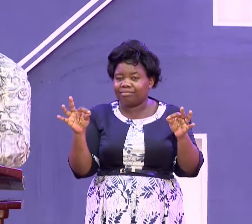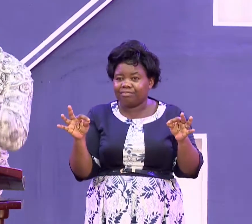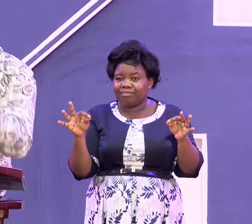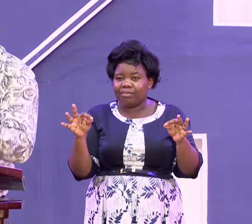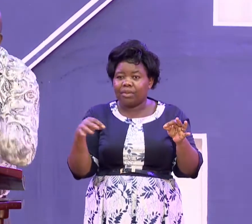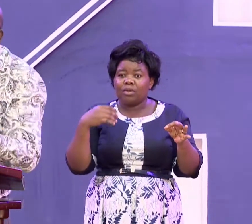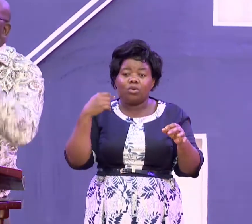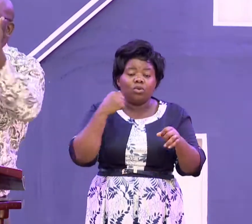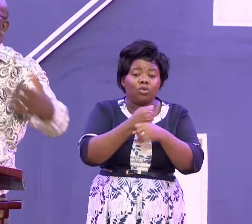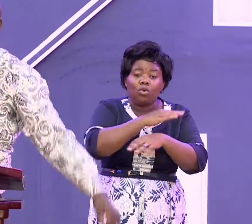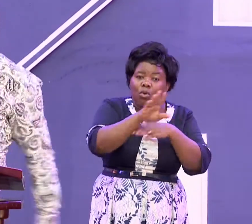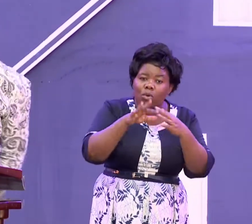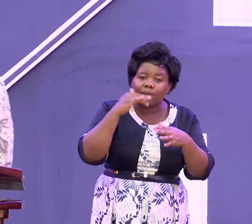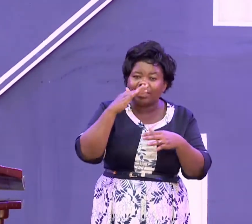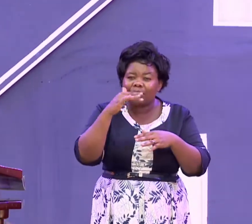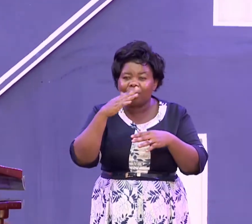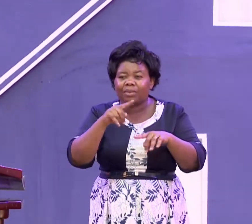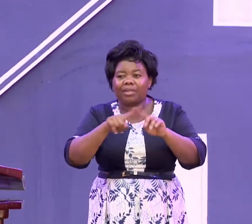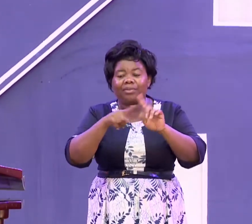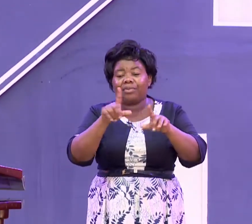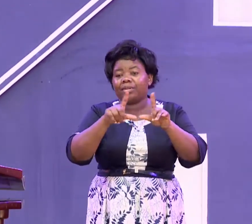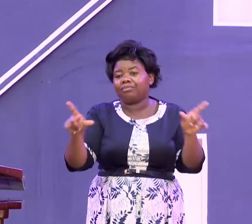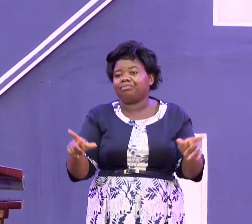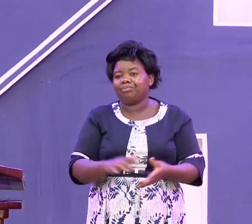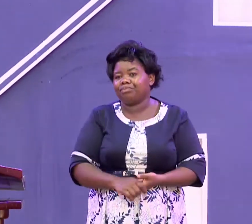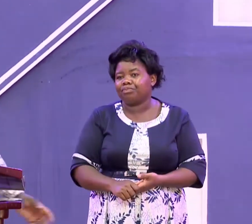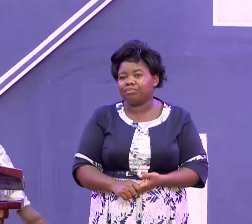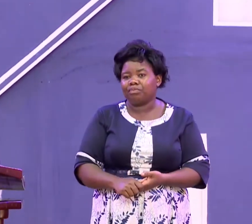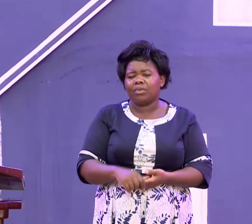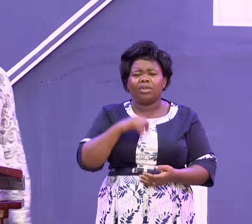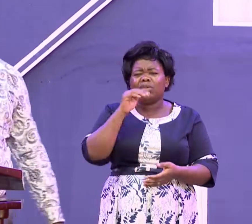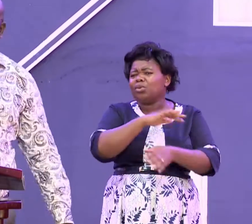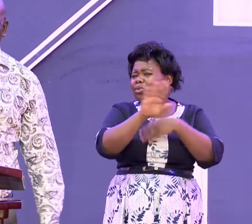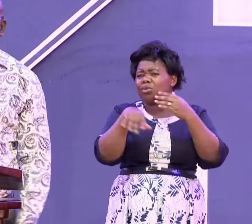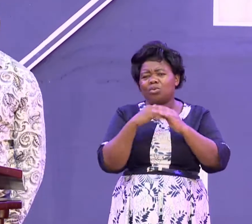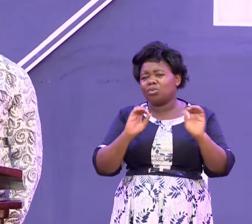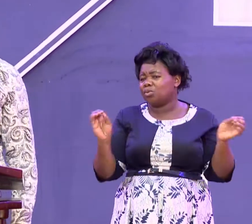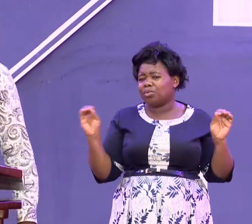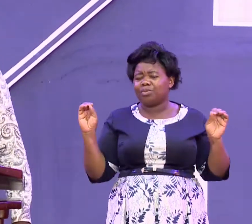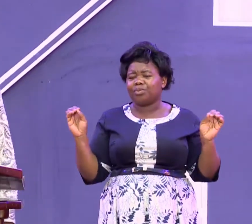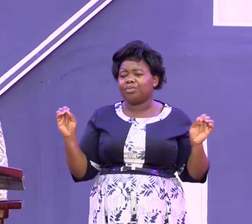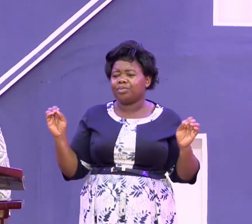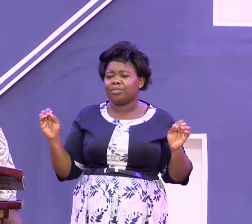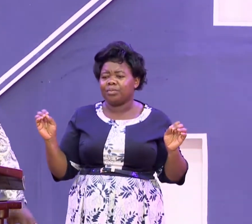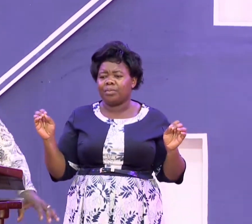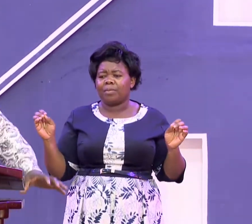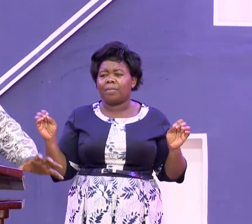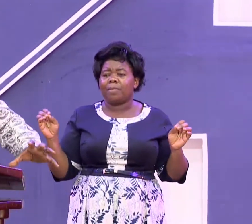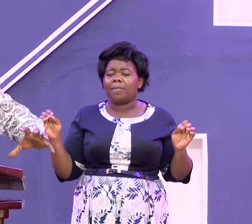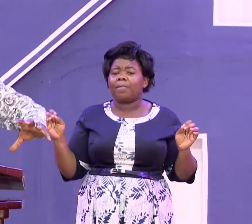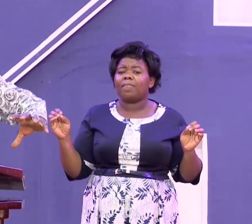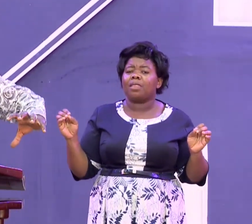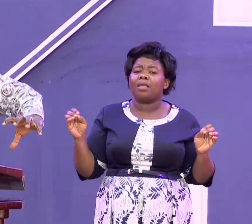all speak with tongues? Bonna boogera ennimi. Not all. Si bonna. And so, you